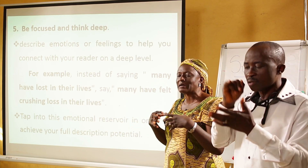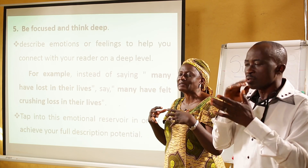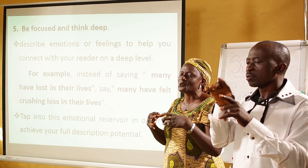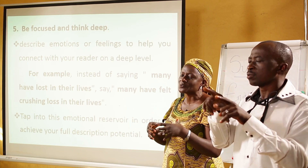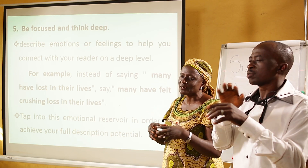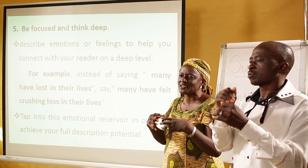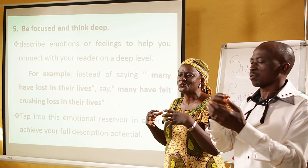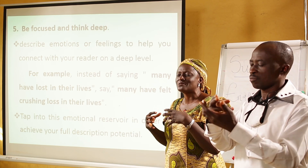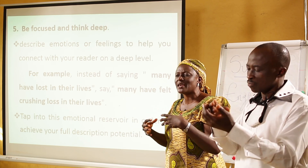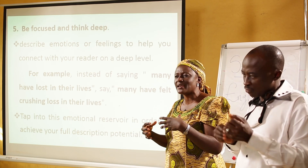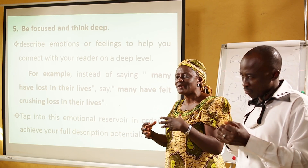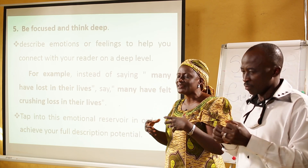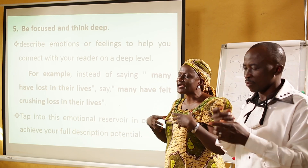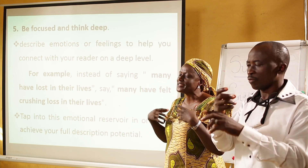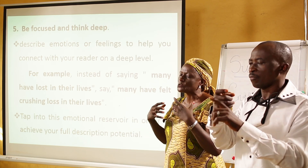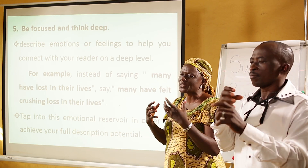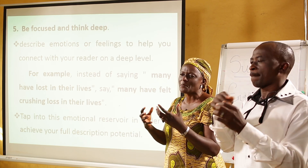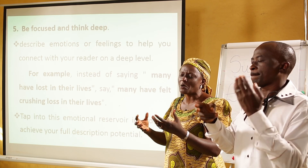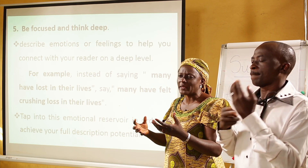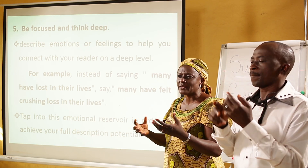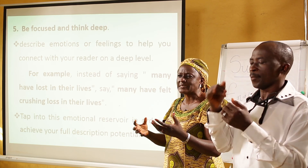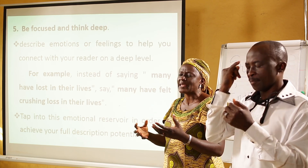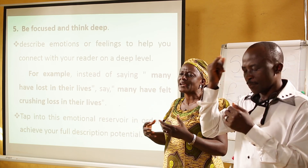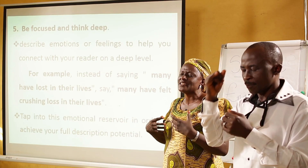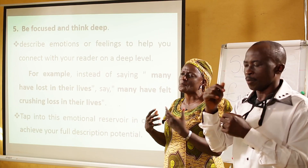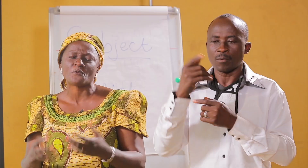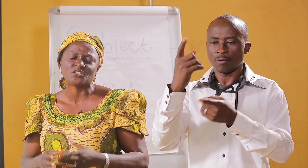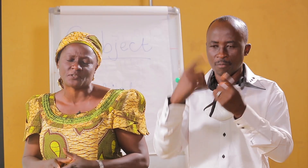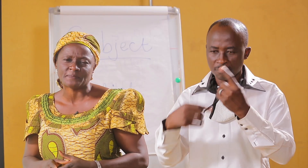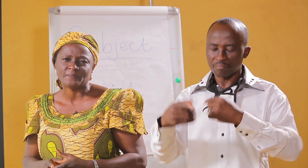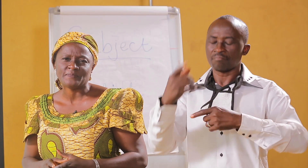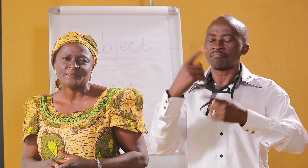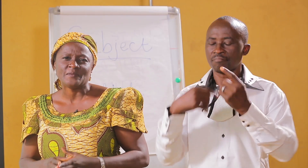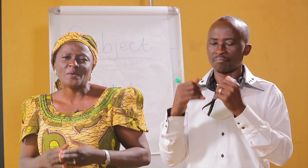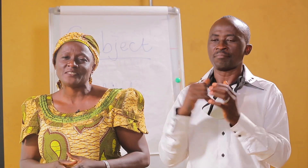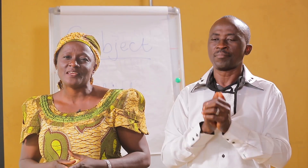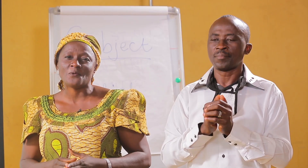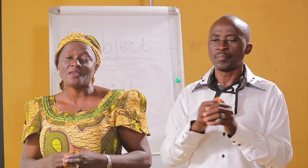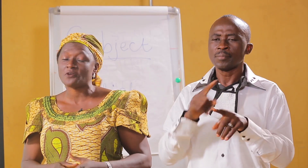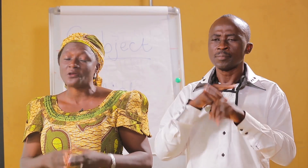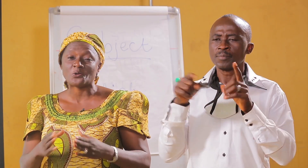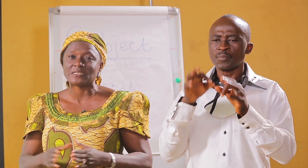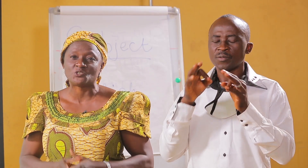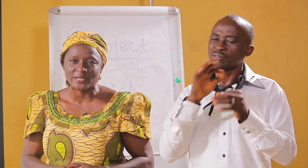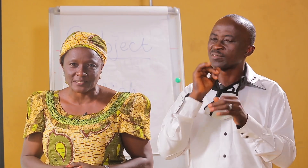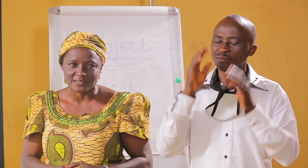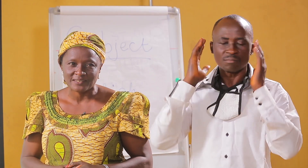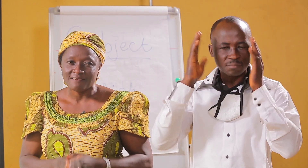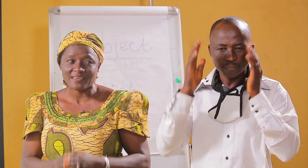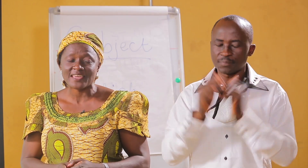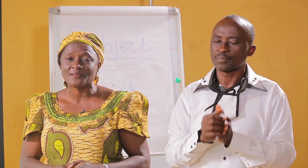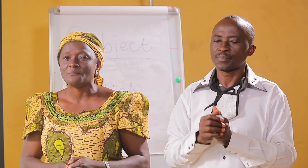from a bank. You concentrate, you think, the ideas will keep coming. It's like an inspiration. But if you're not